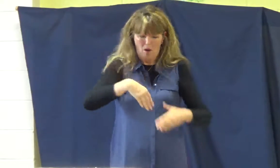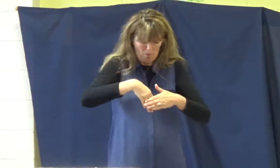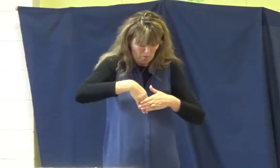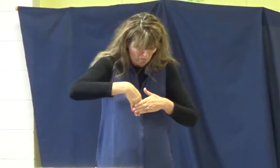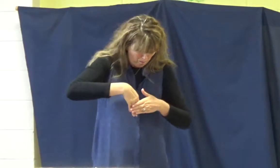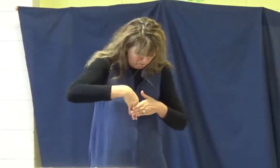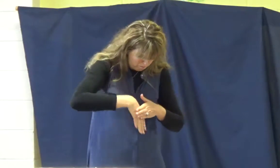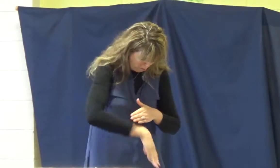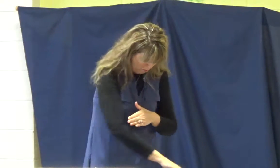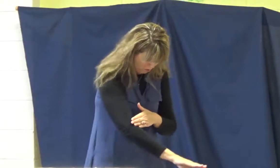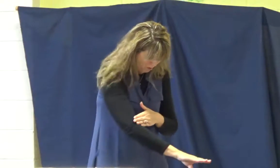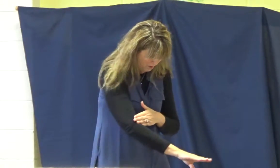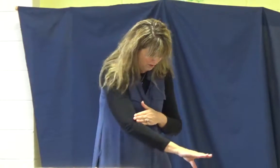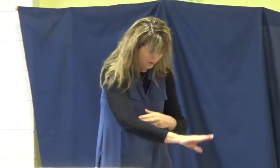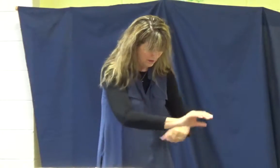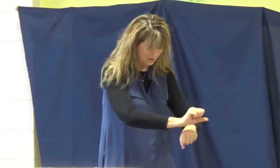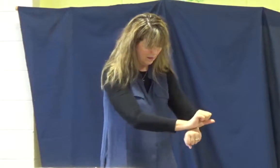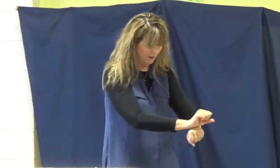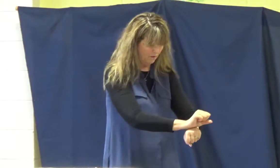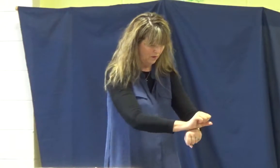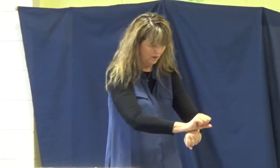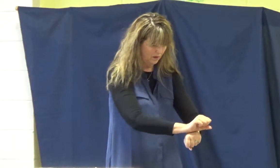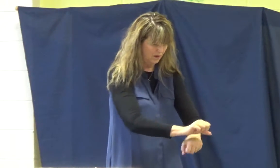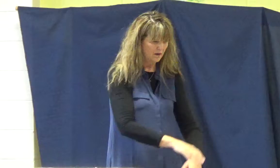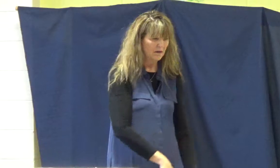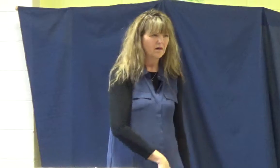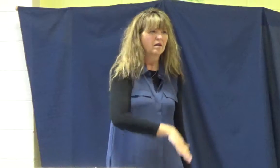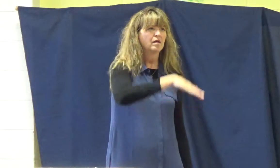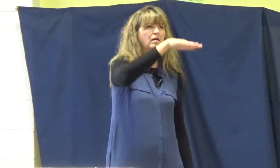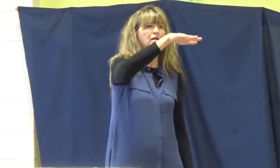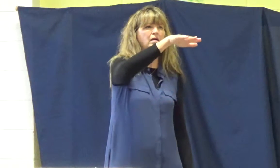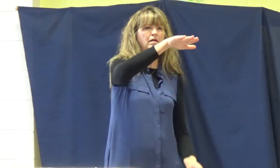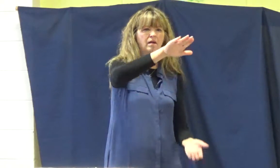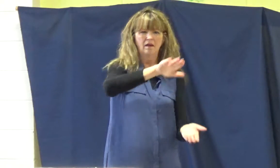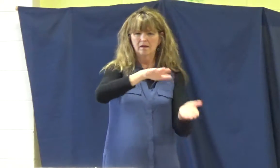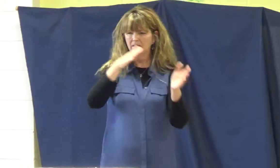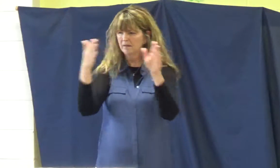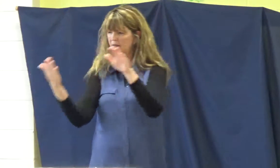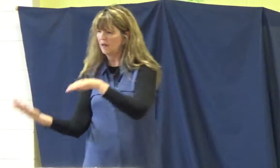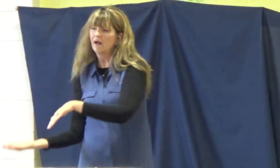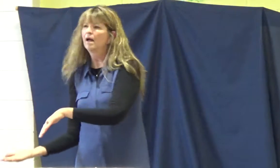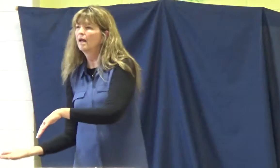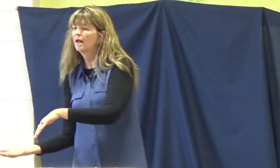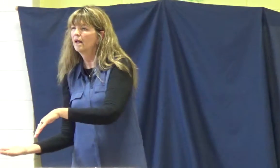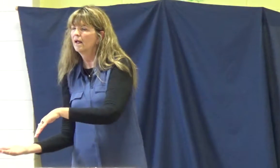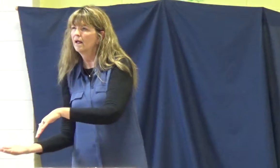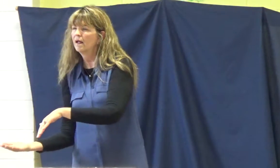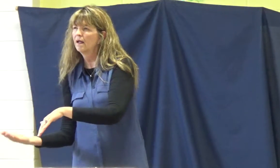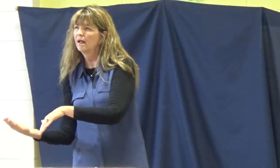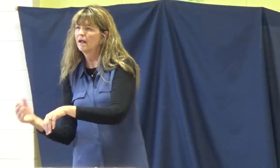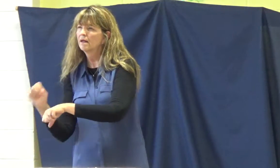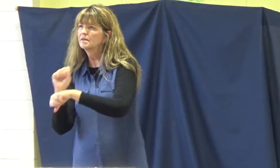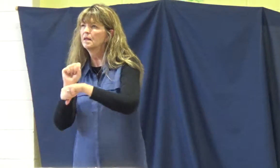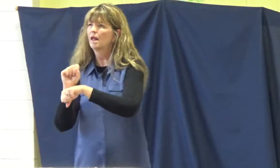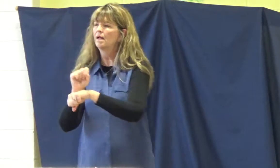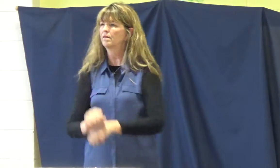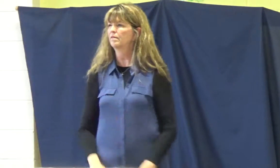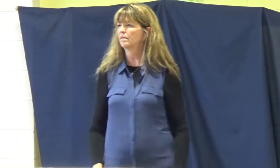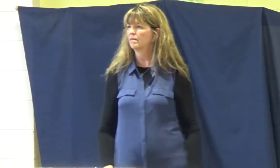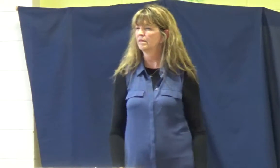even imagine what it would be like to be born a slave and then to die a slave.